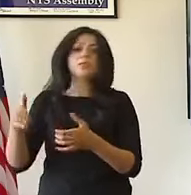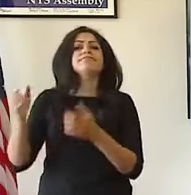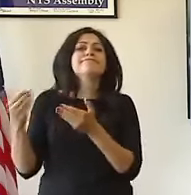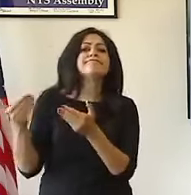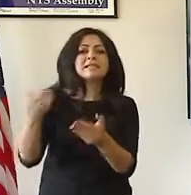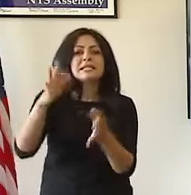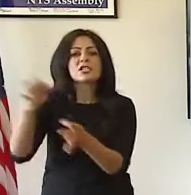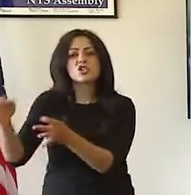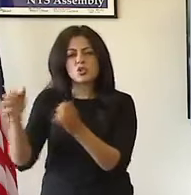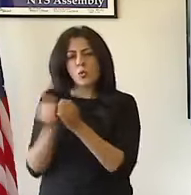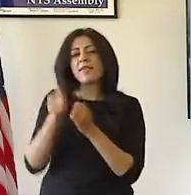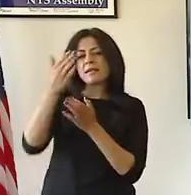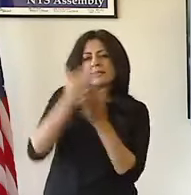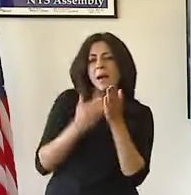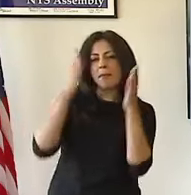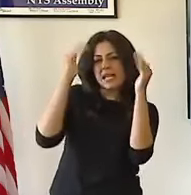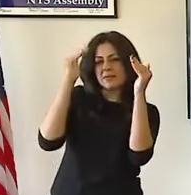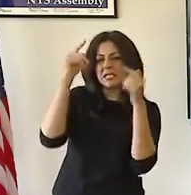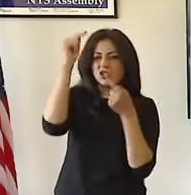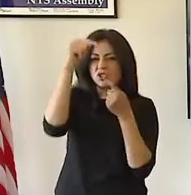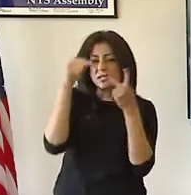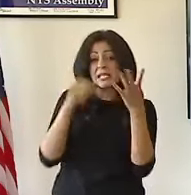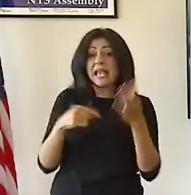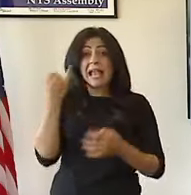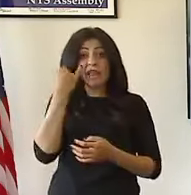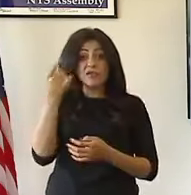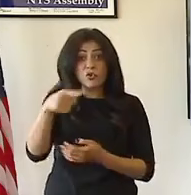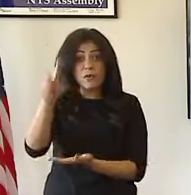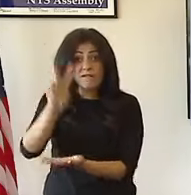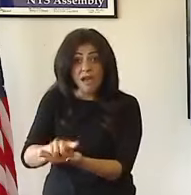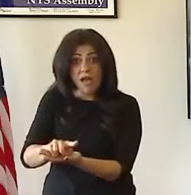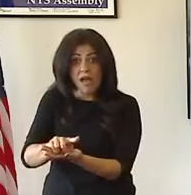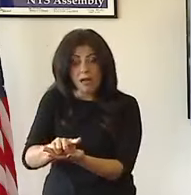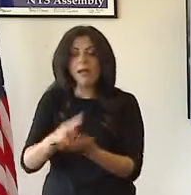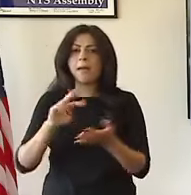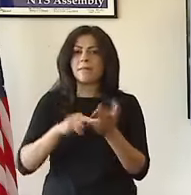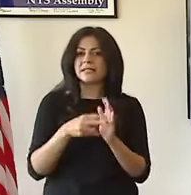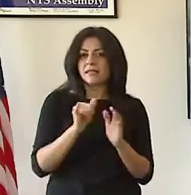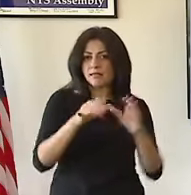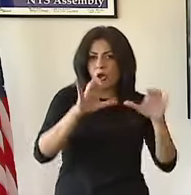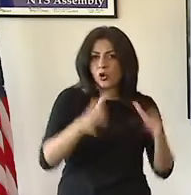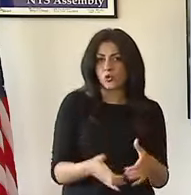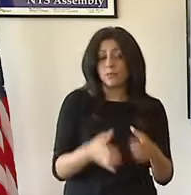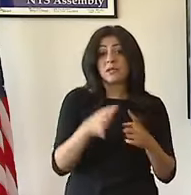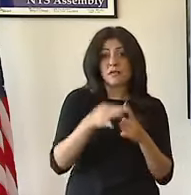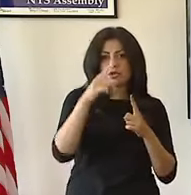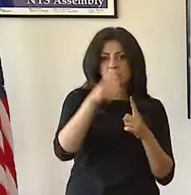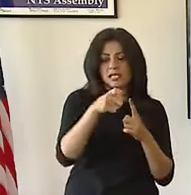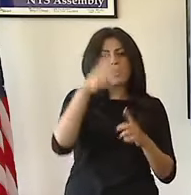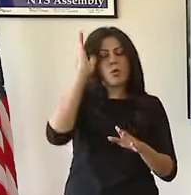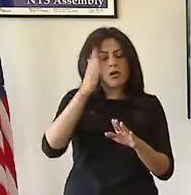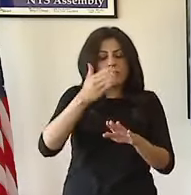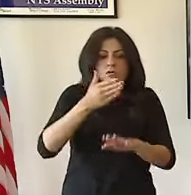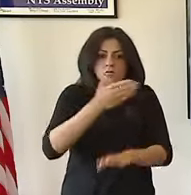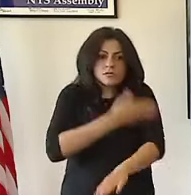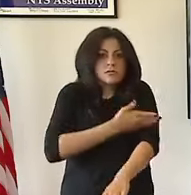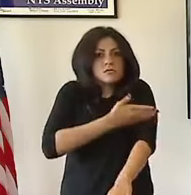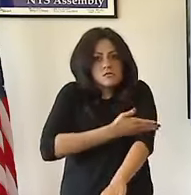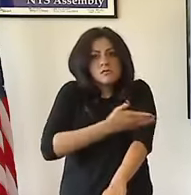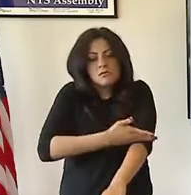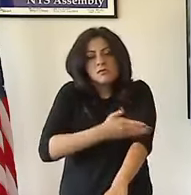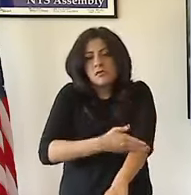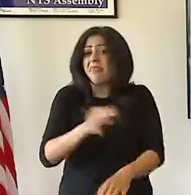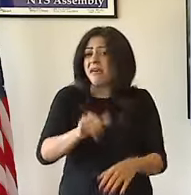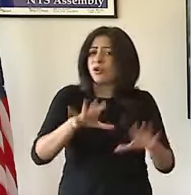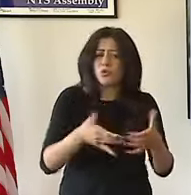certain expectations. Failure to do that will forever set back many, many young people who need the services and need the